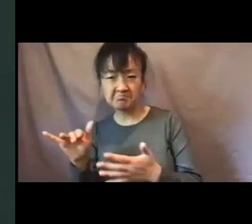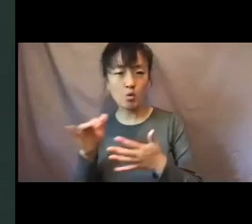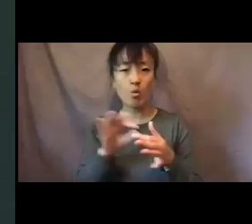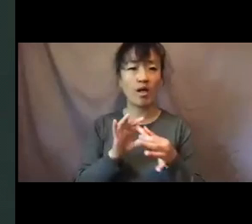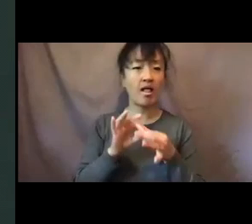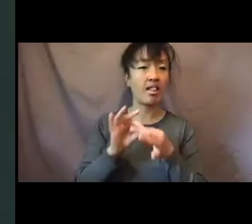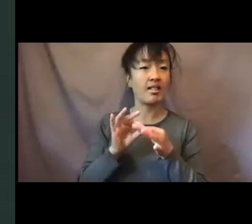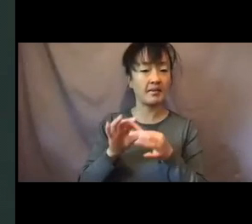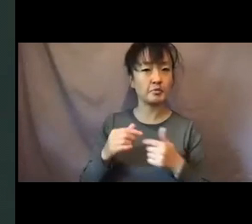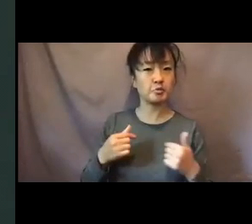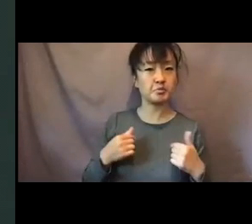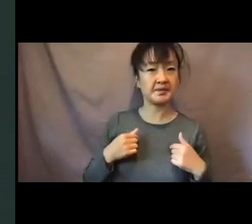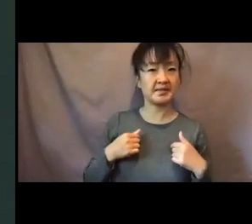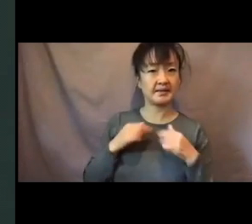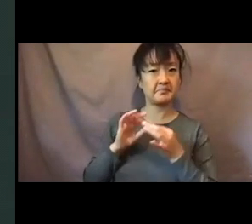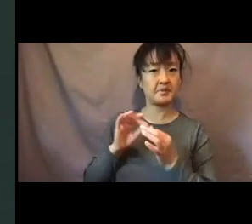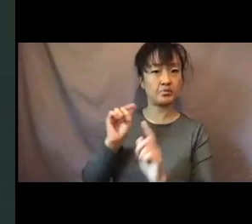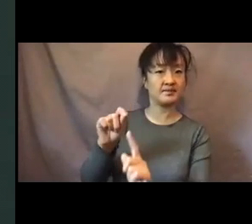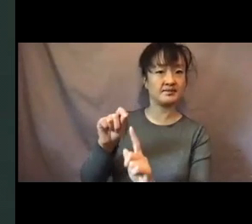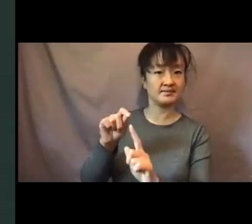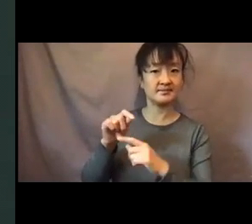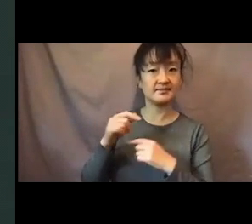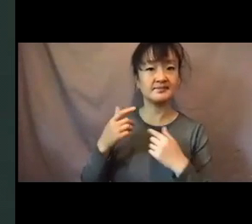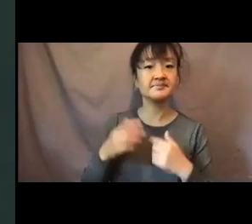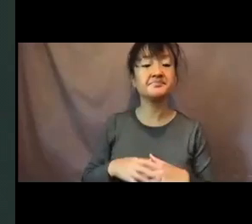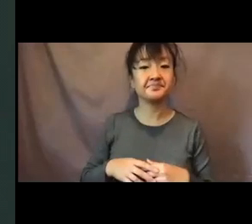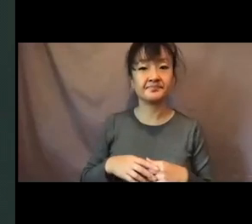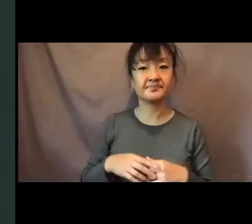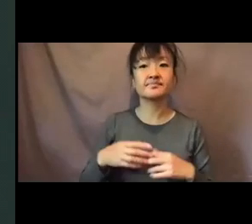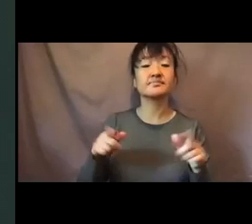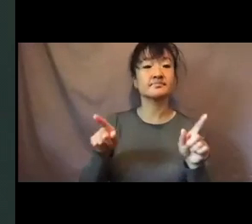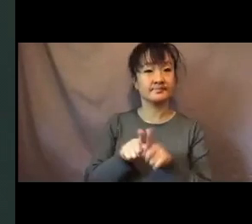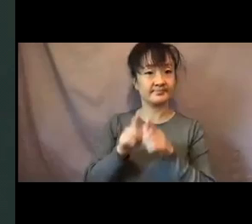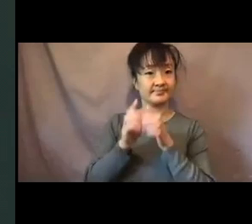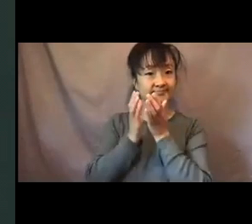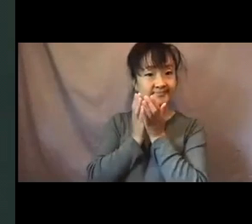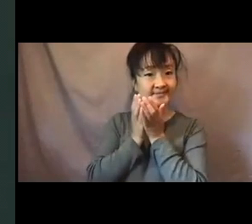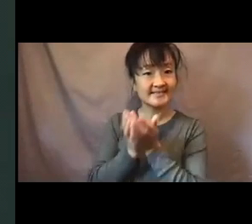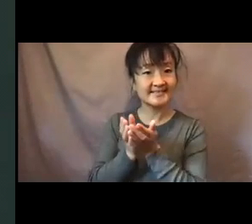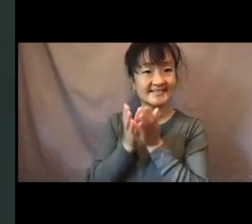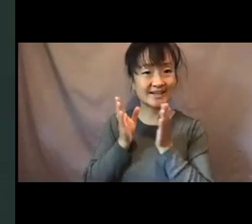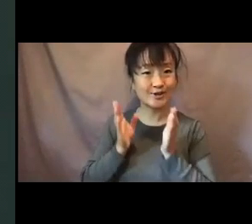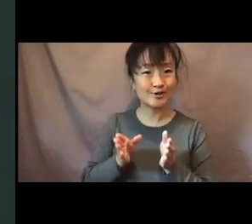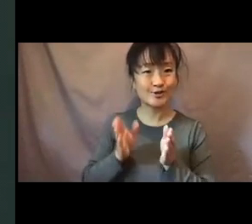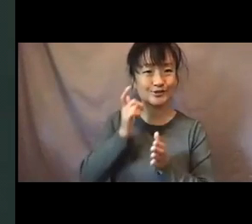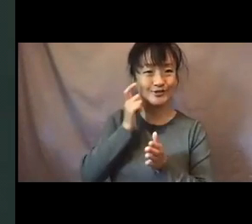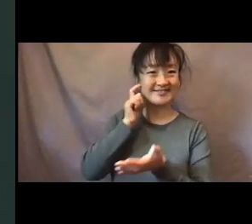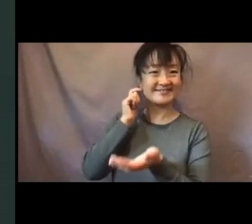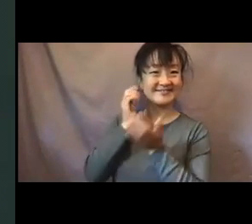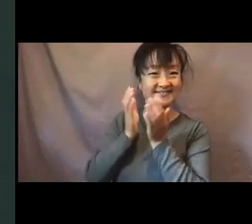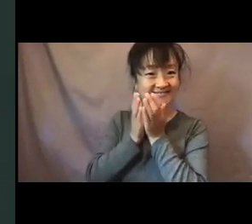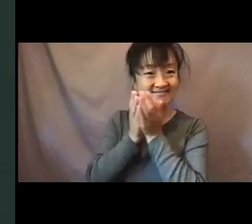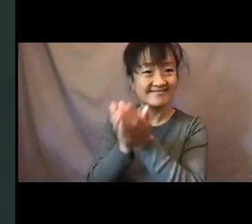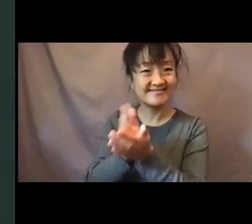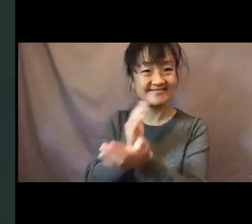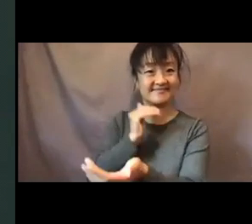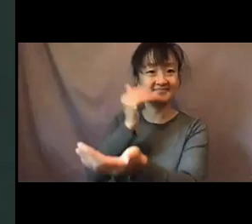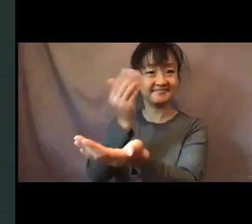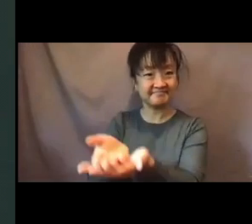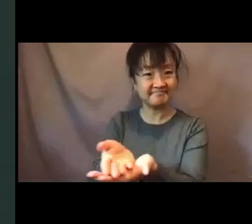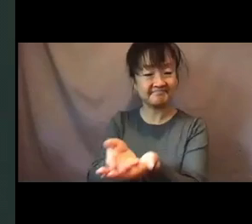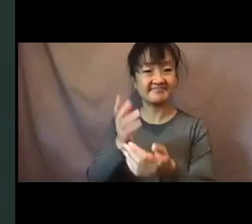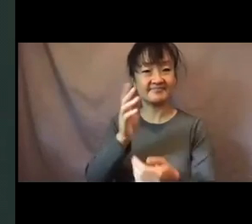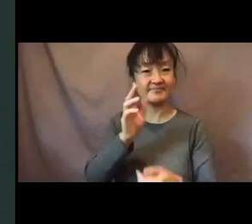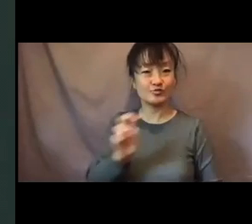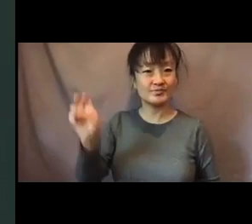me around this? And to him, as a sailor, or having just sailed to China, the concept of meridian came to